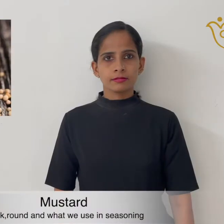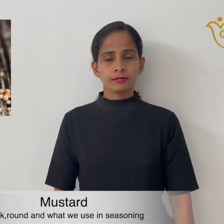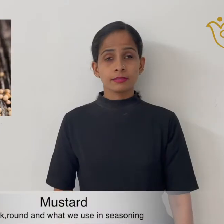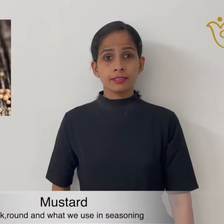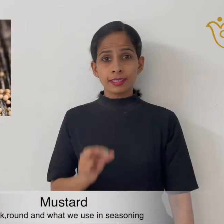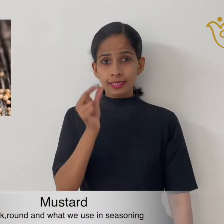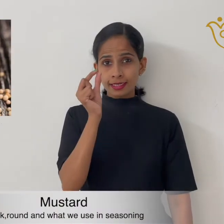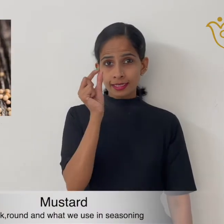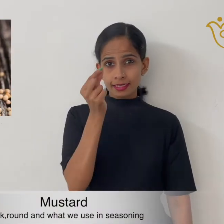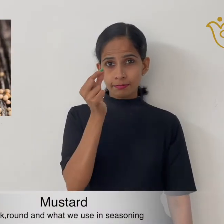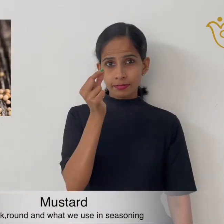mustard,